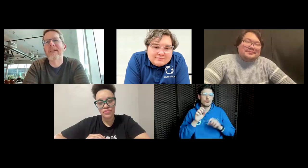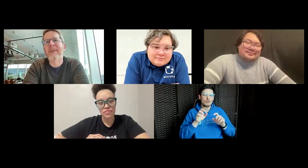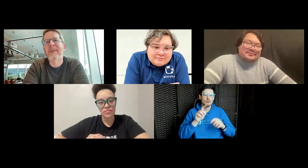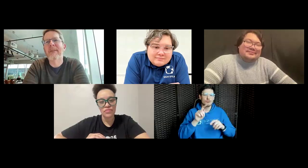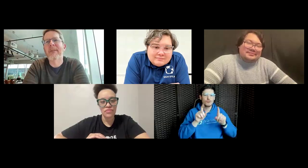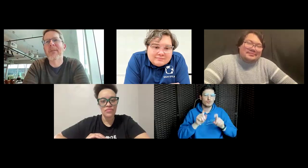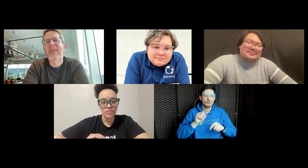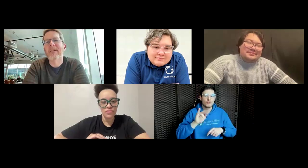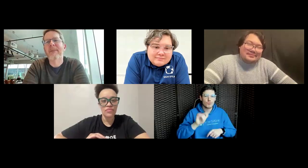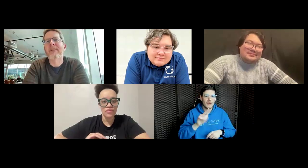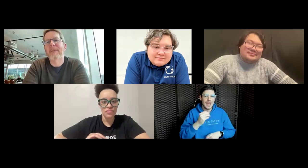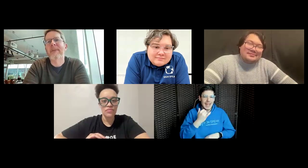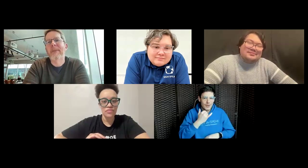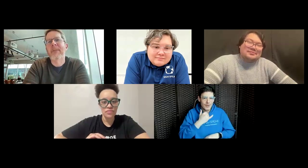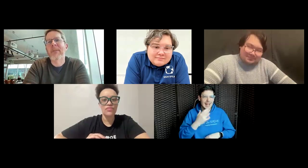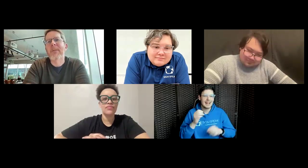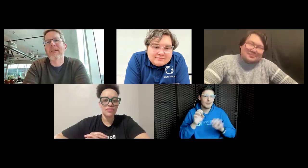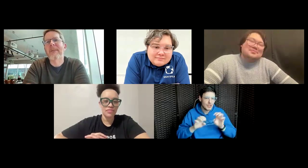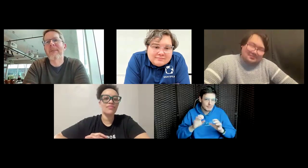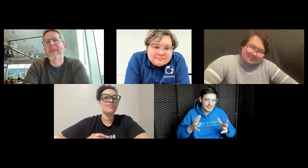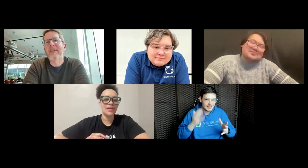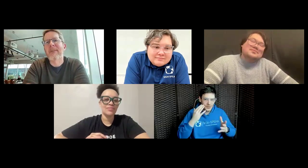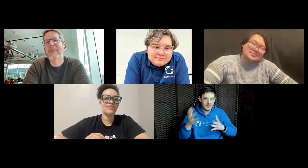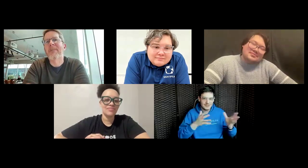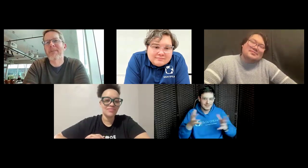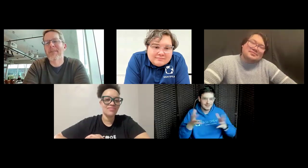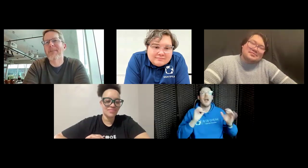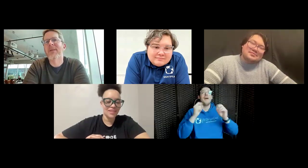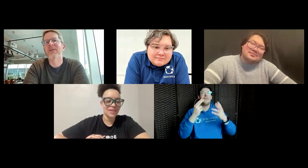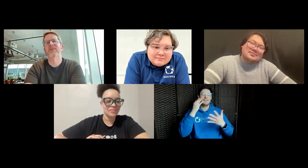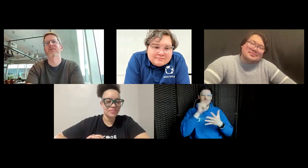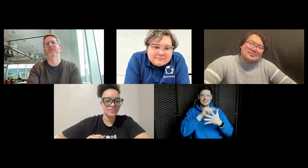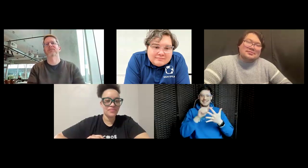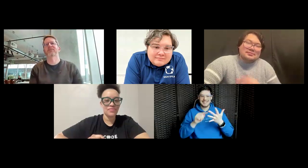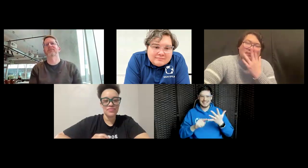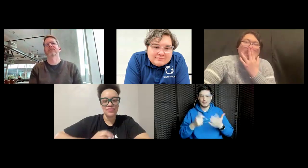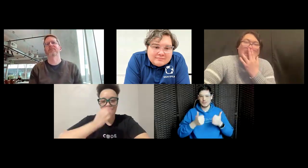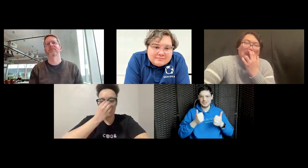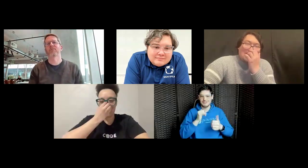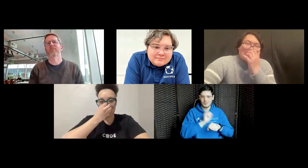Yeah, I also think this is, it's through trial and error. We're doing a lot of experimentation to figure